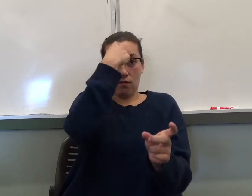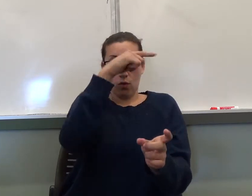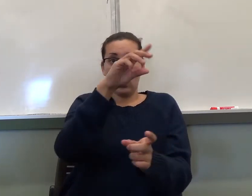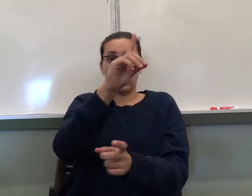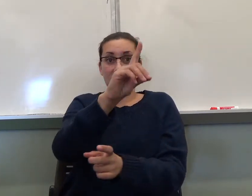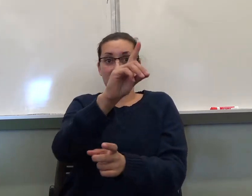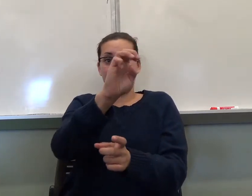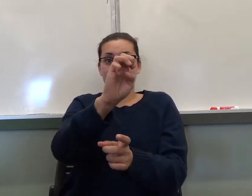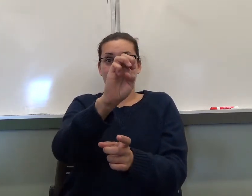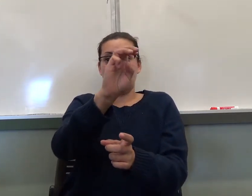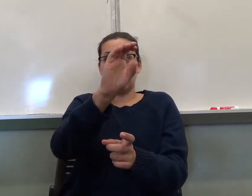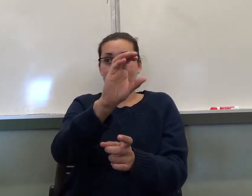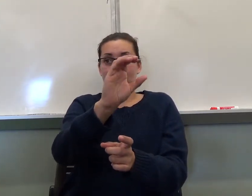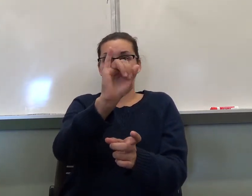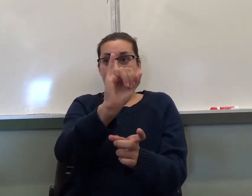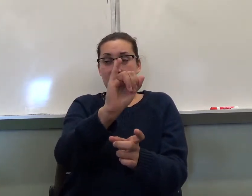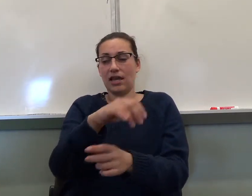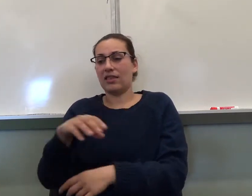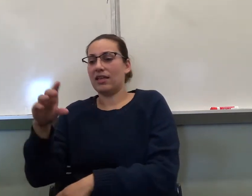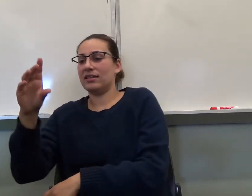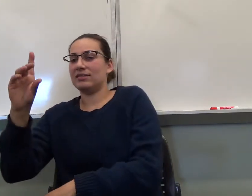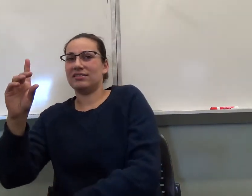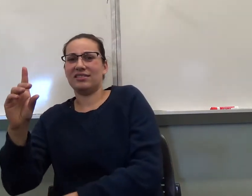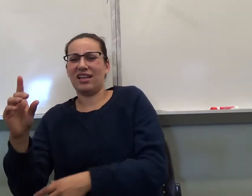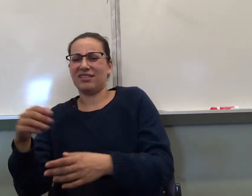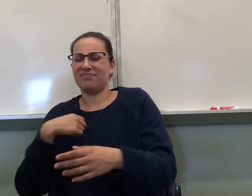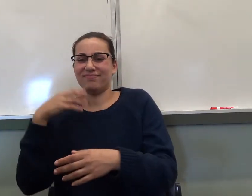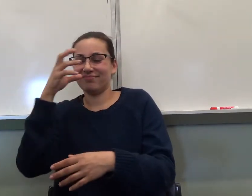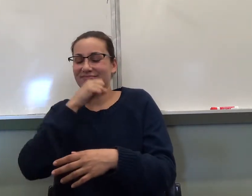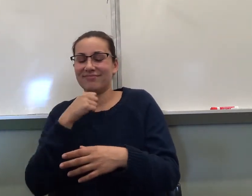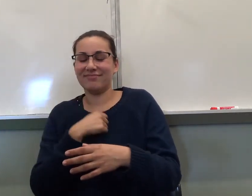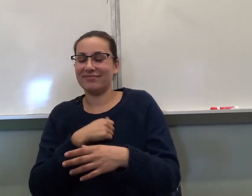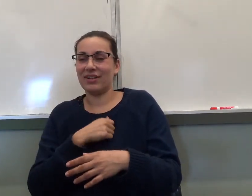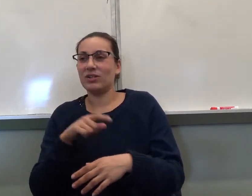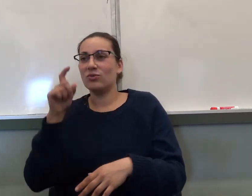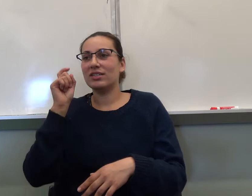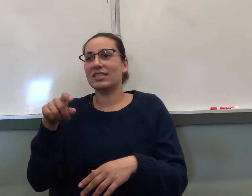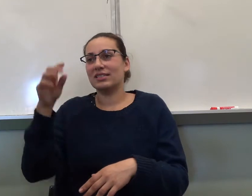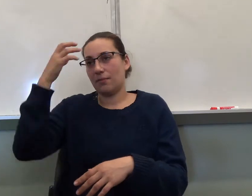metric system that's a little bit touchy. You got to know the prefixes and their abbreviations.